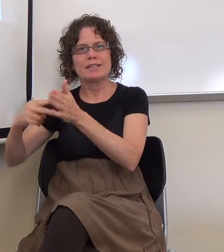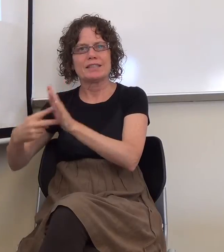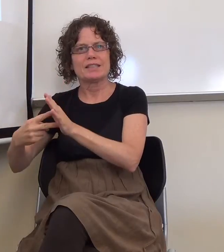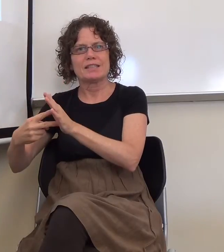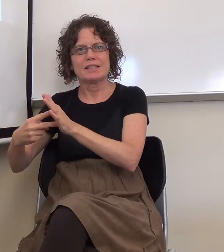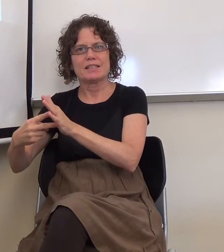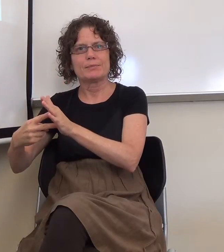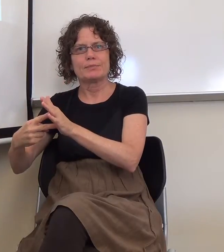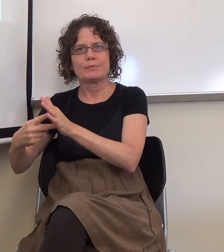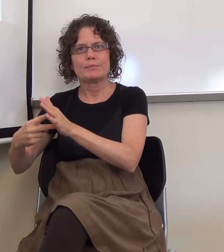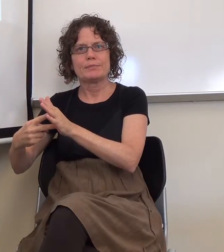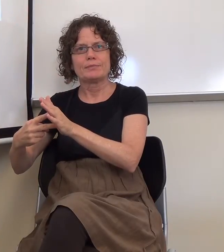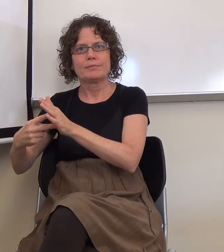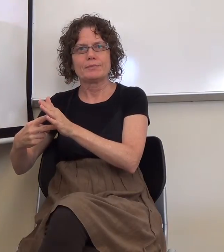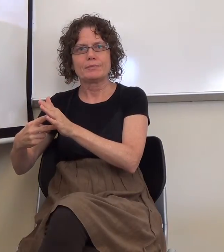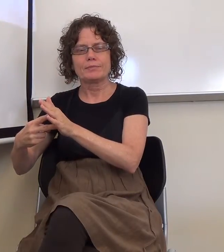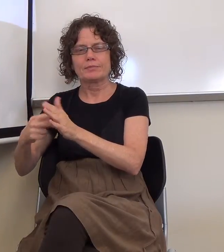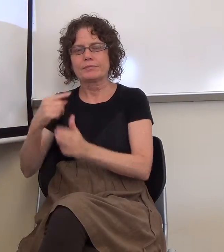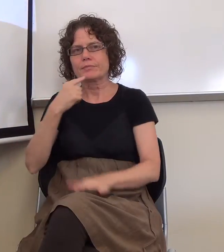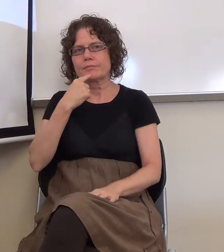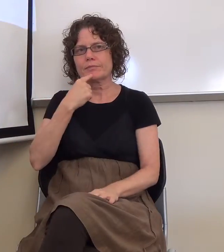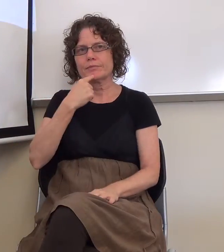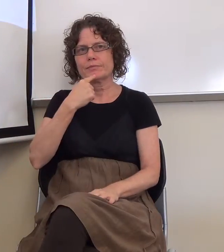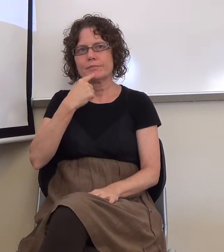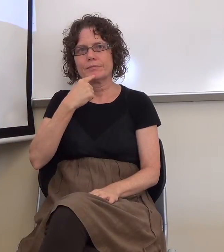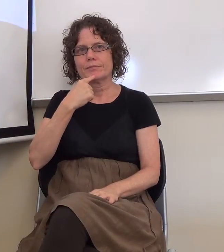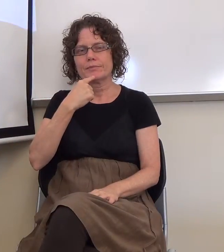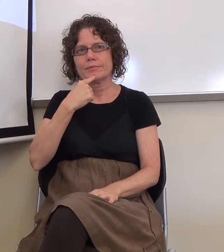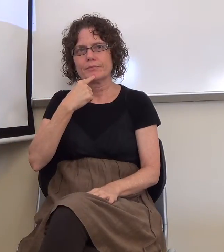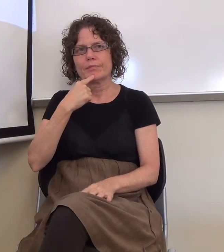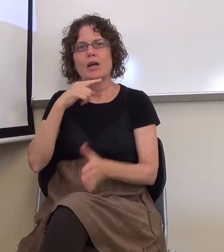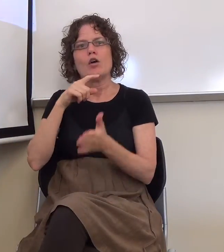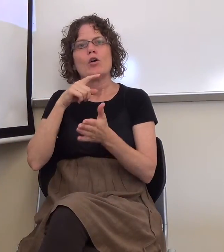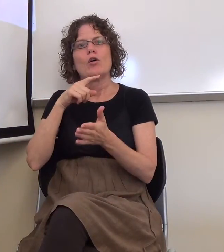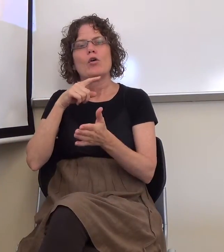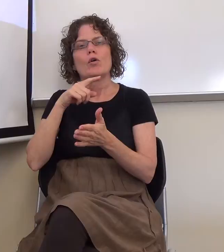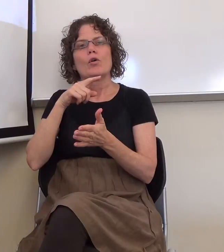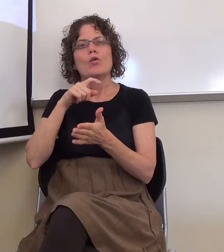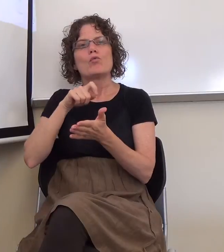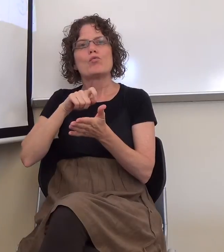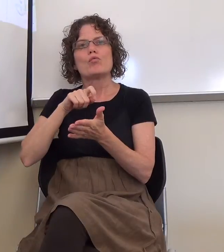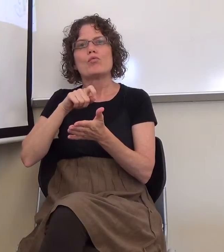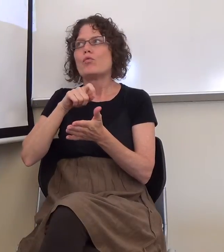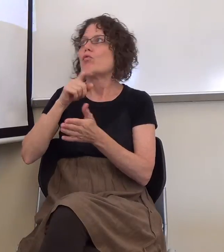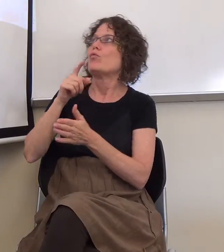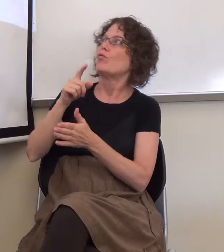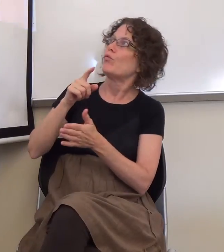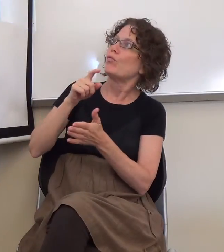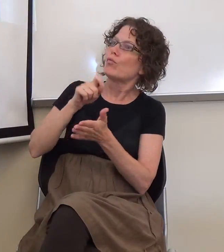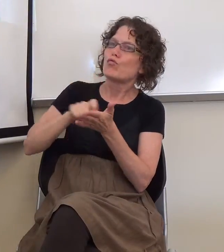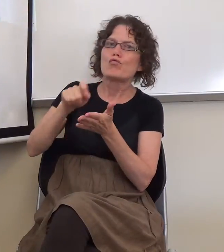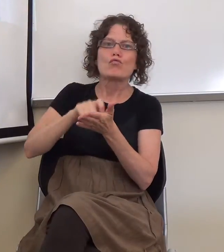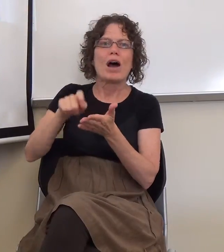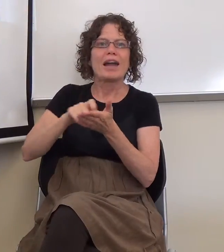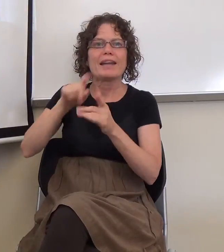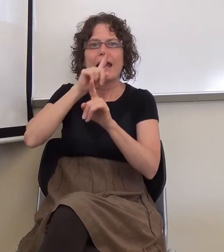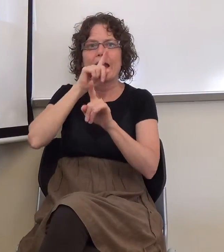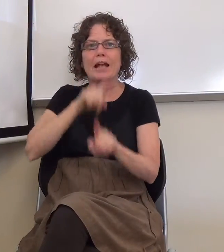And again, what it says here is write answers only. Do not recopy sentences.